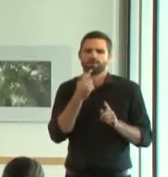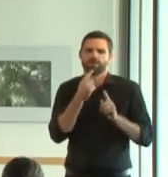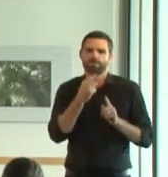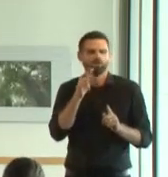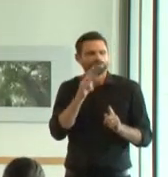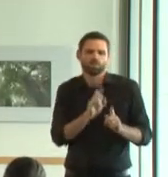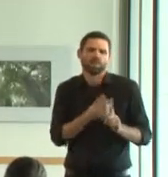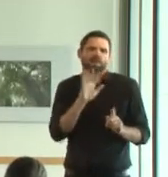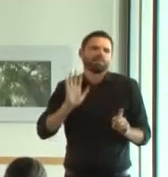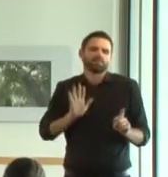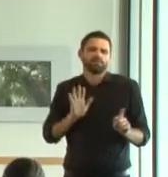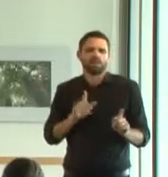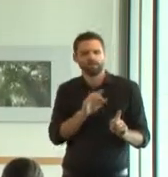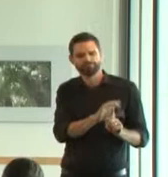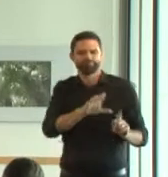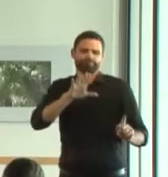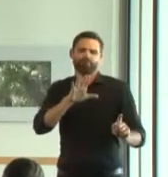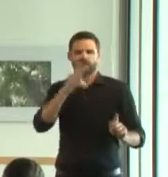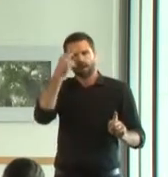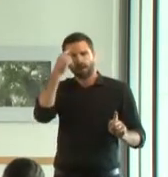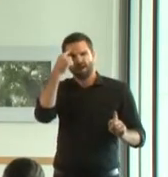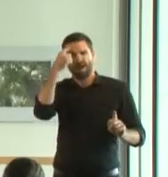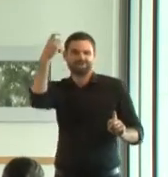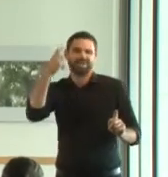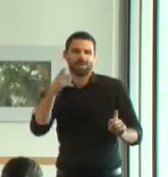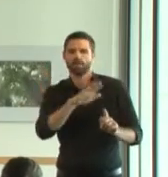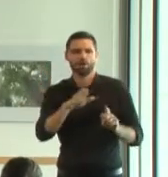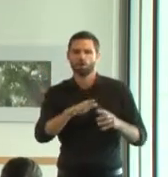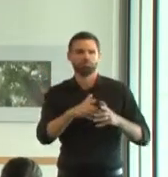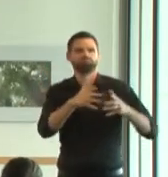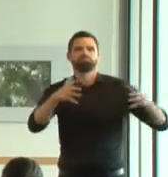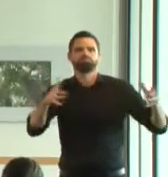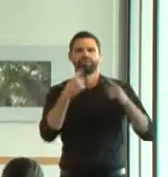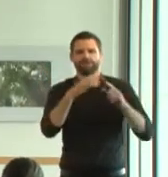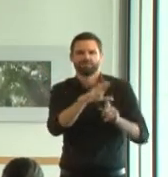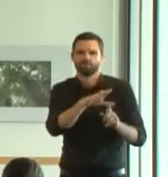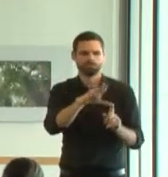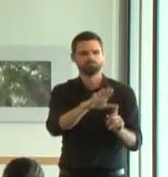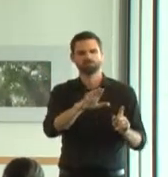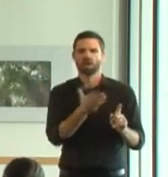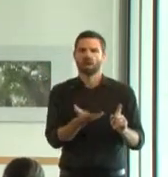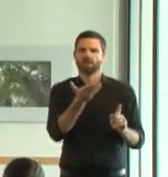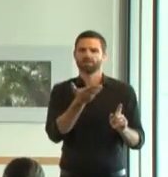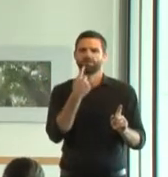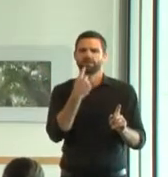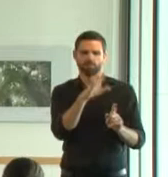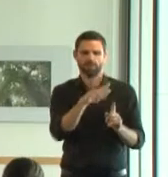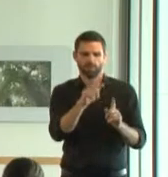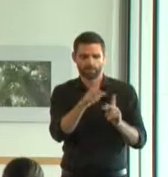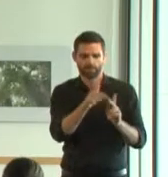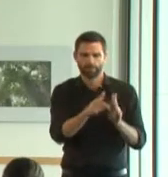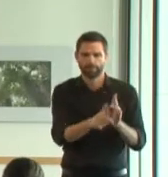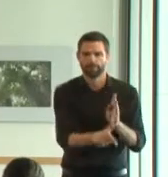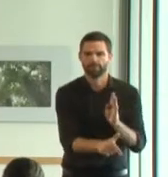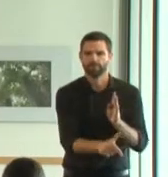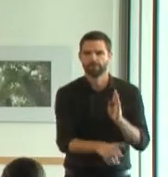happening. You get a gist of what the picture looks like, but you're not serving masses of data into there. And of course, eventually you get down to the full